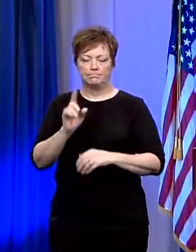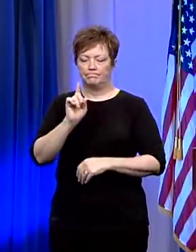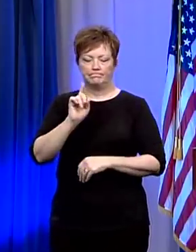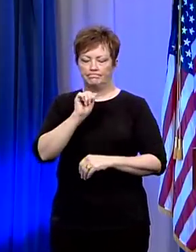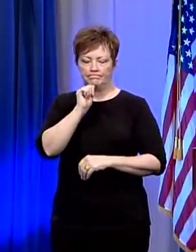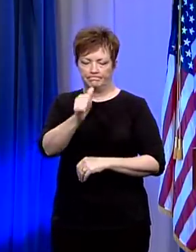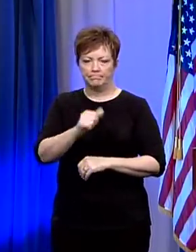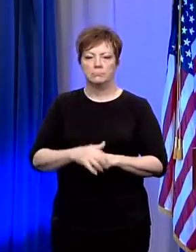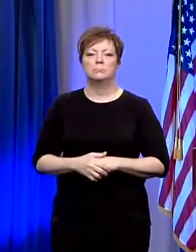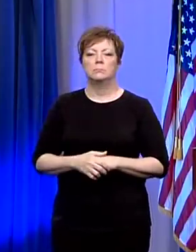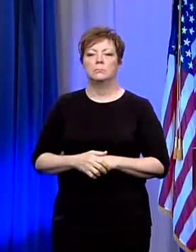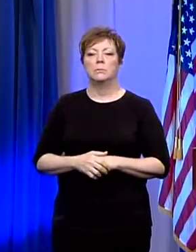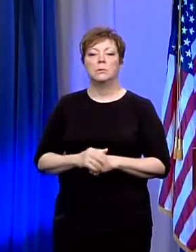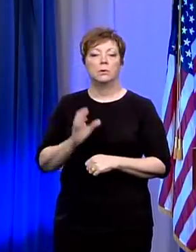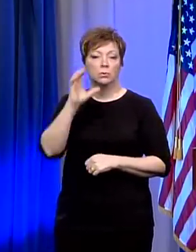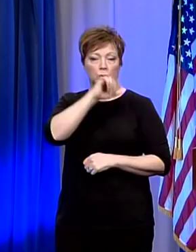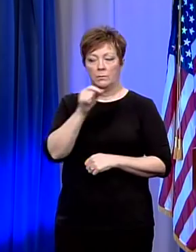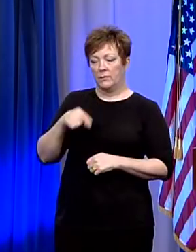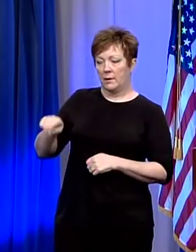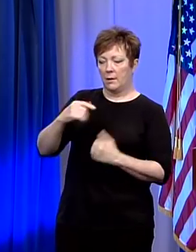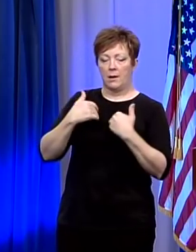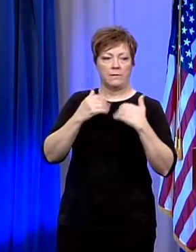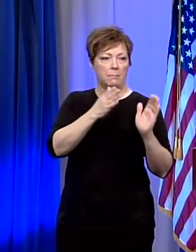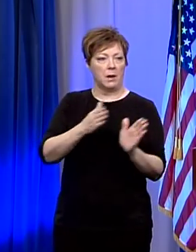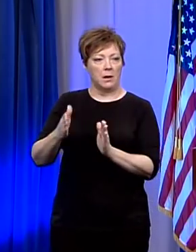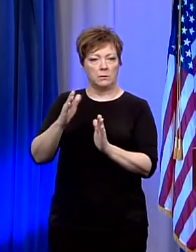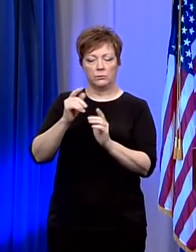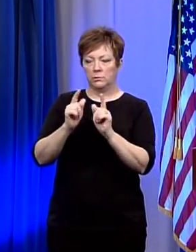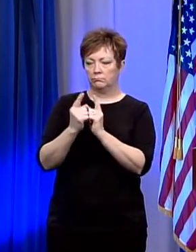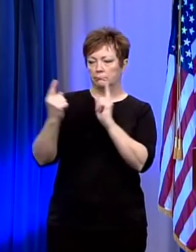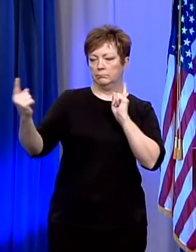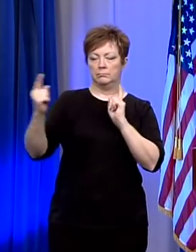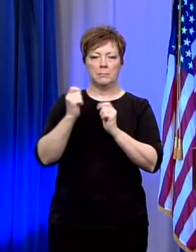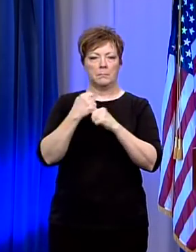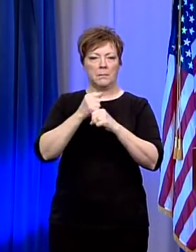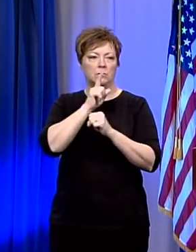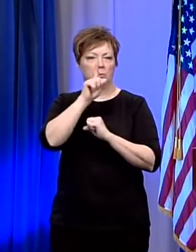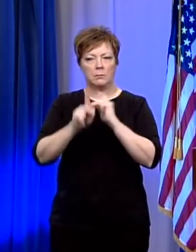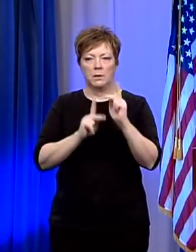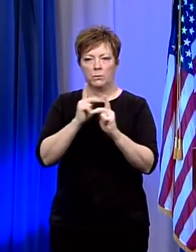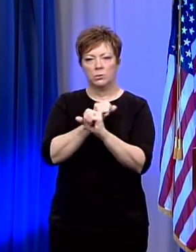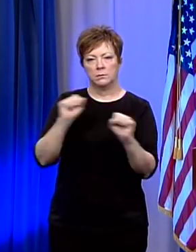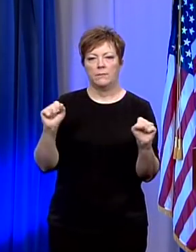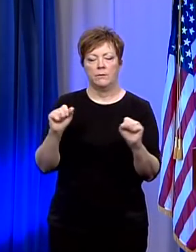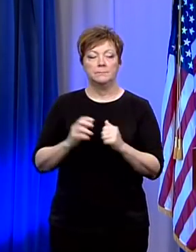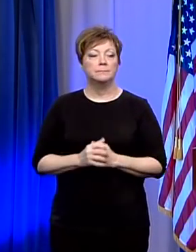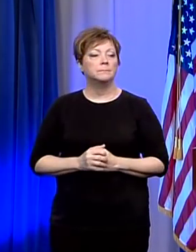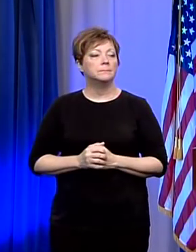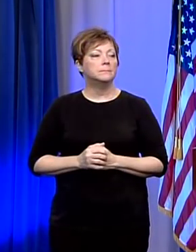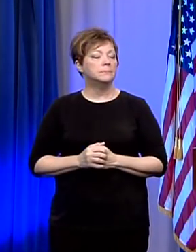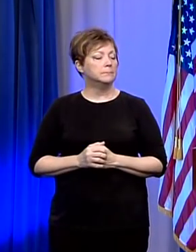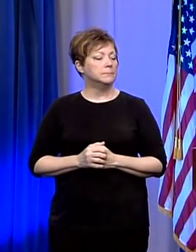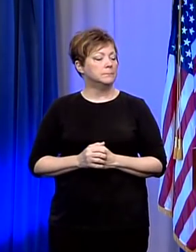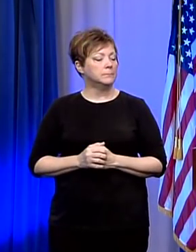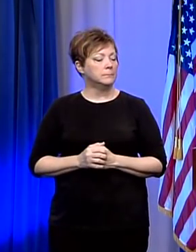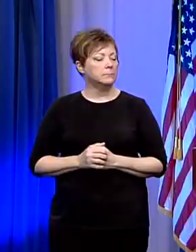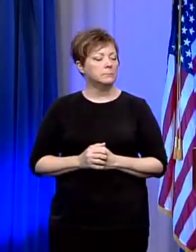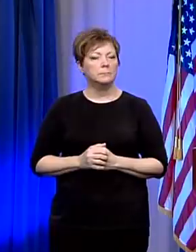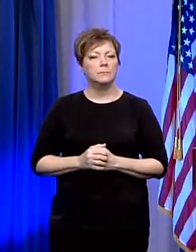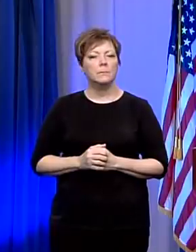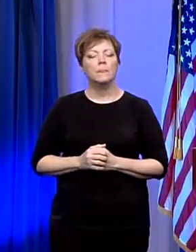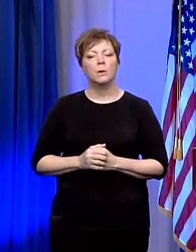have a social distancing plan that they can implement to make sure that people are in a safe environment. We do have